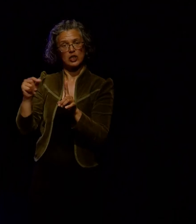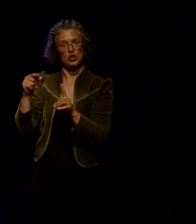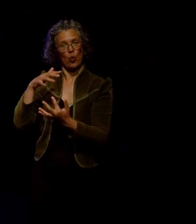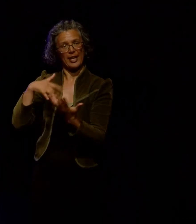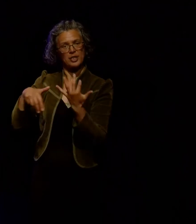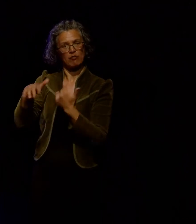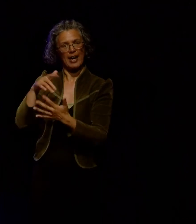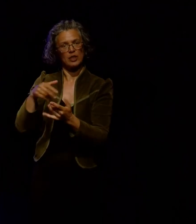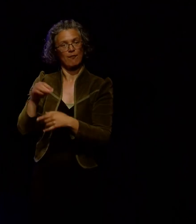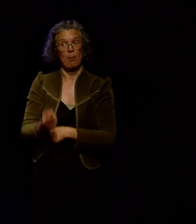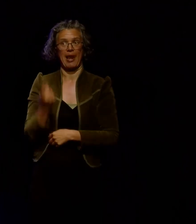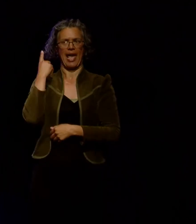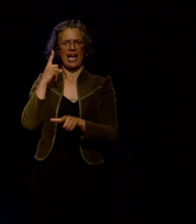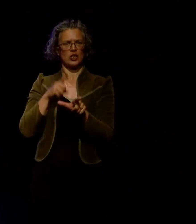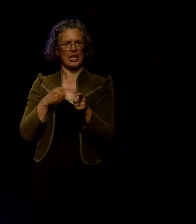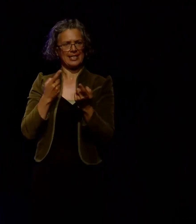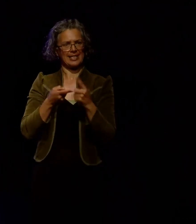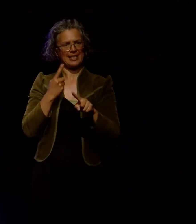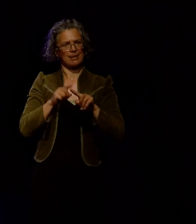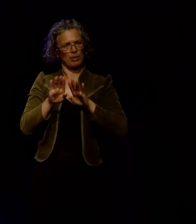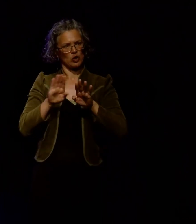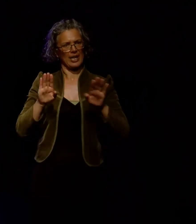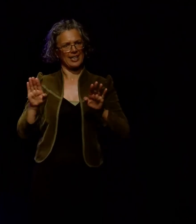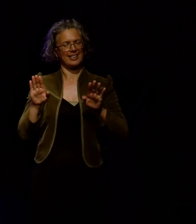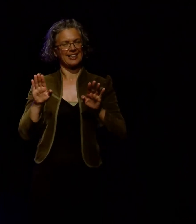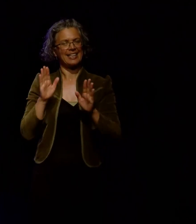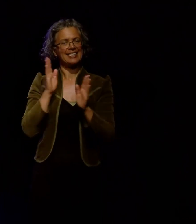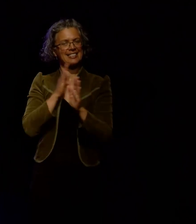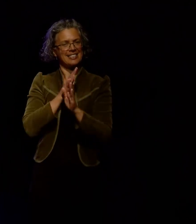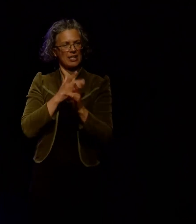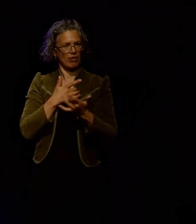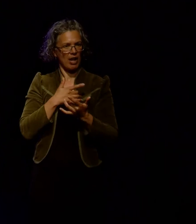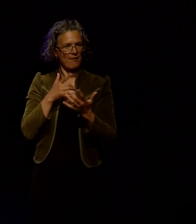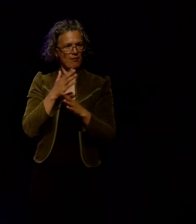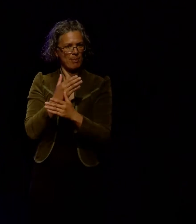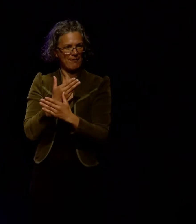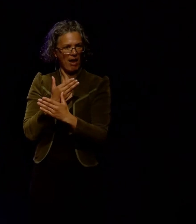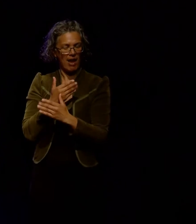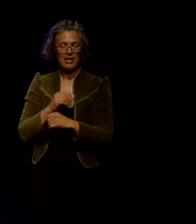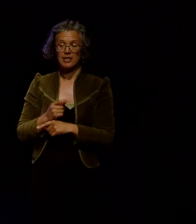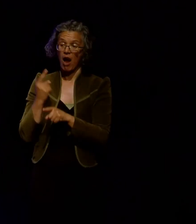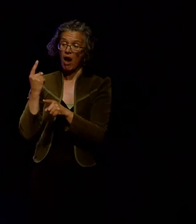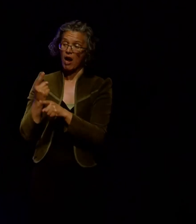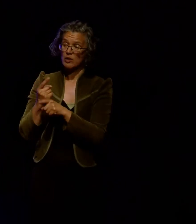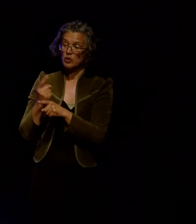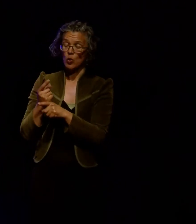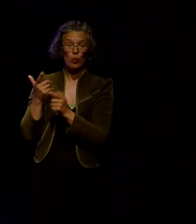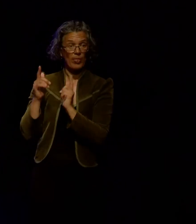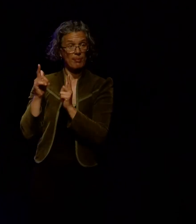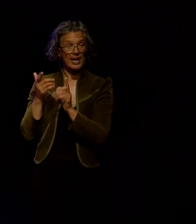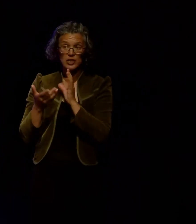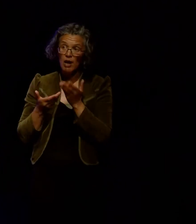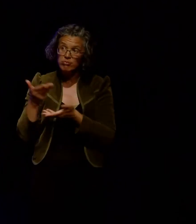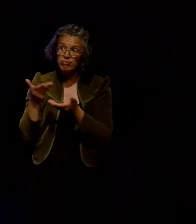year's Secret World of Butterflies. I talked to Auckland Museum Project Manager Tanya Wilkinson and Digital